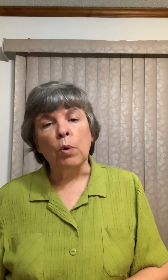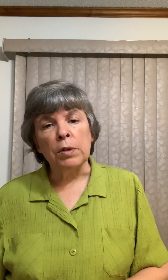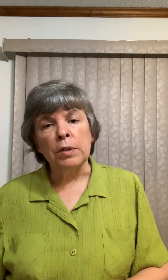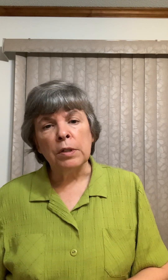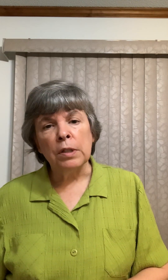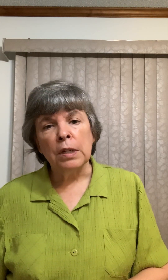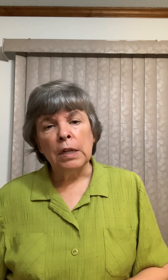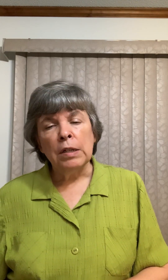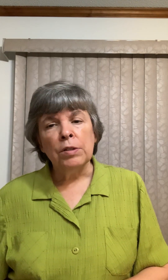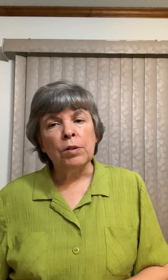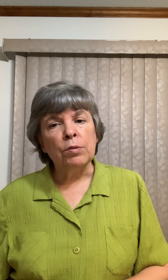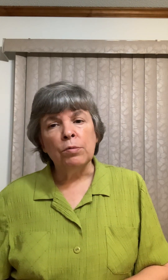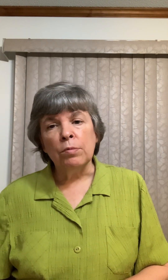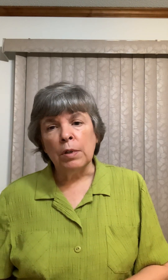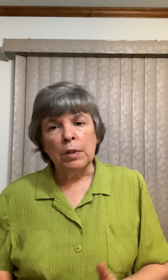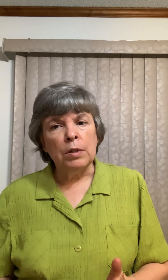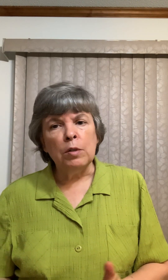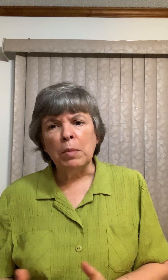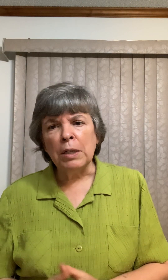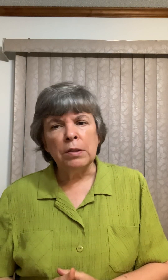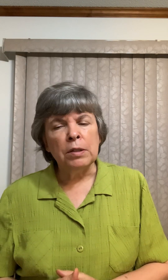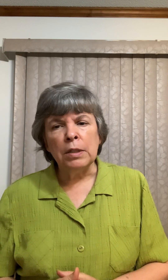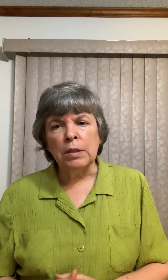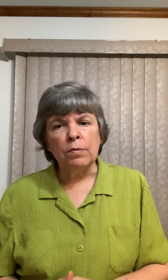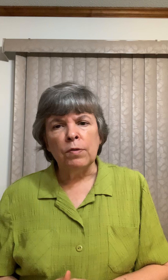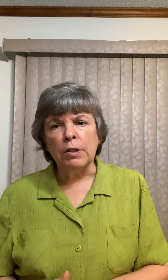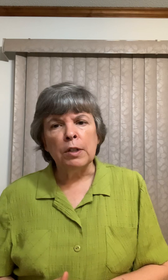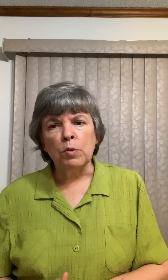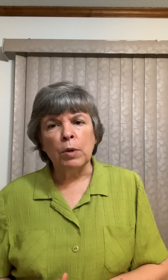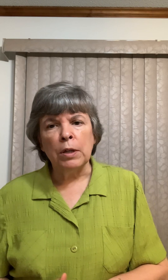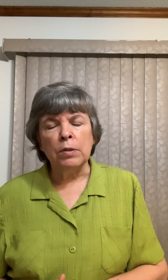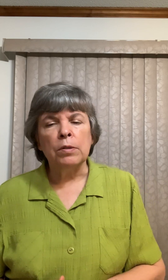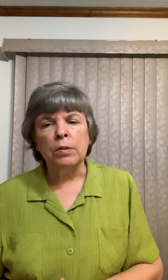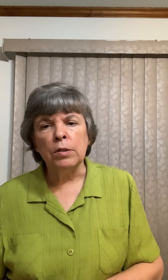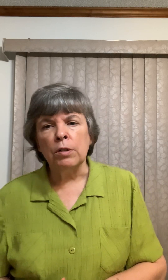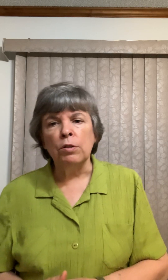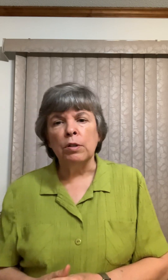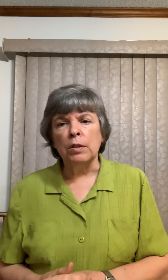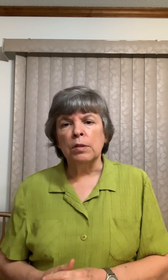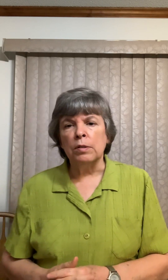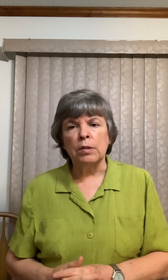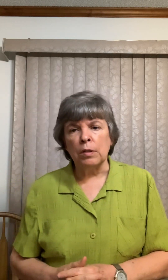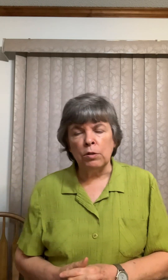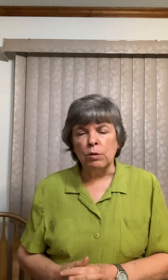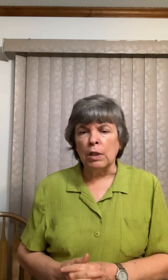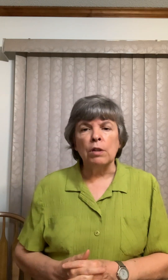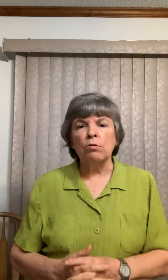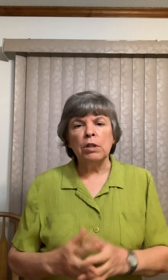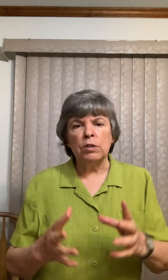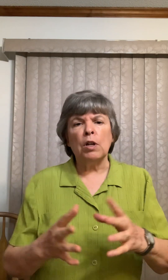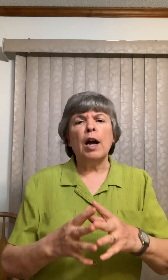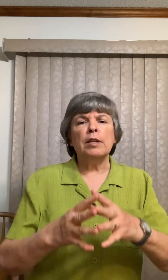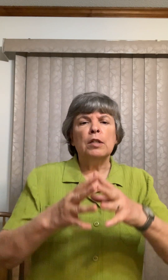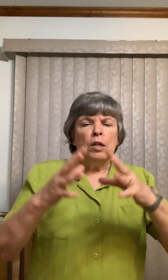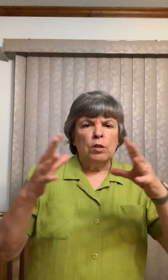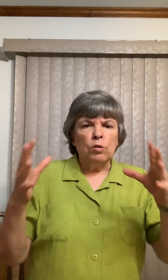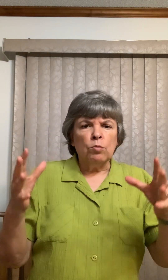important. So you might see it various ways. You can literally sign